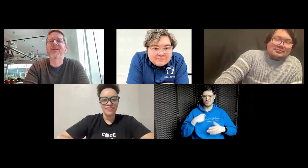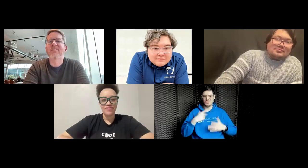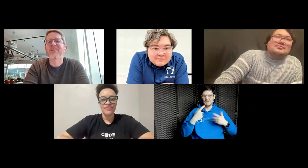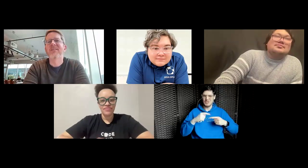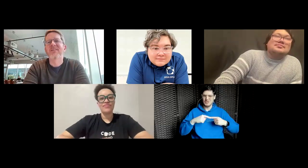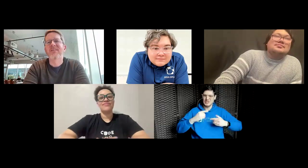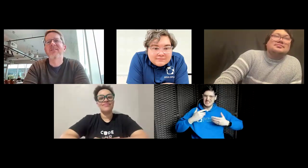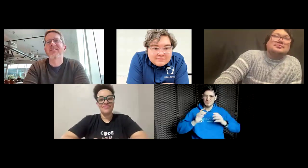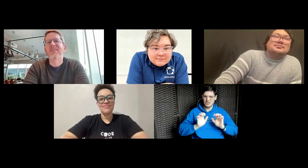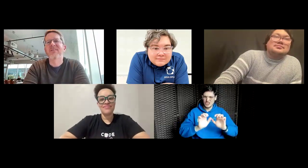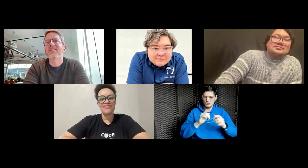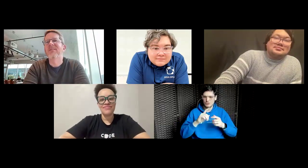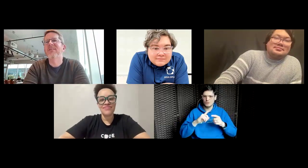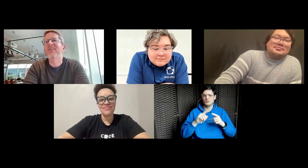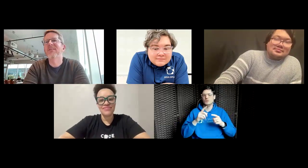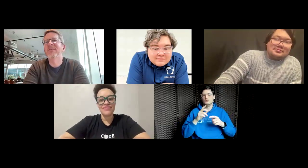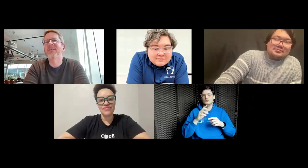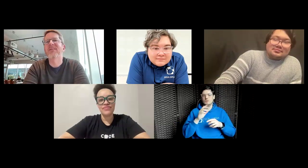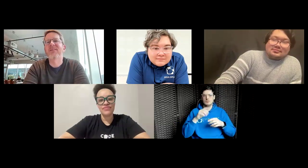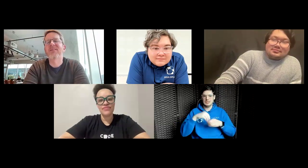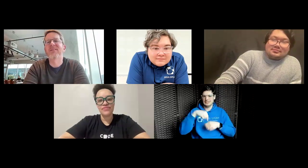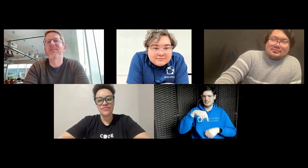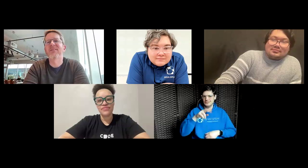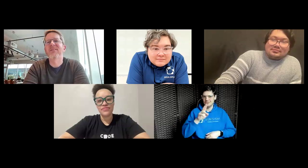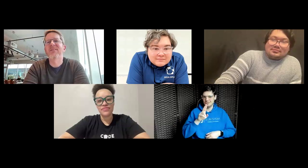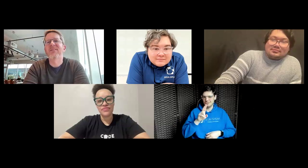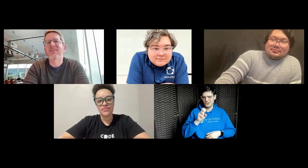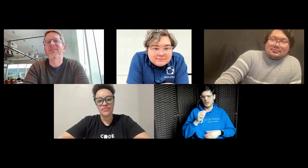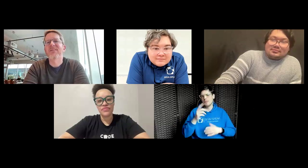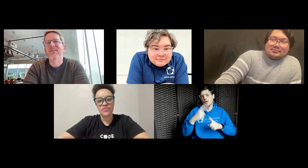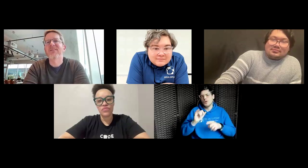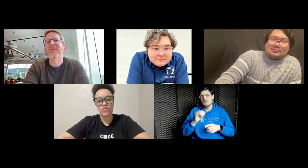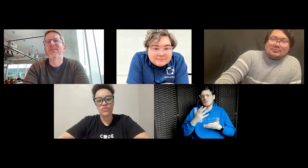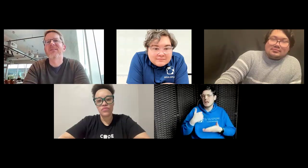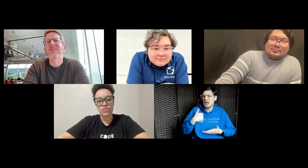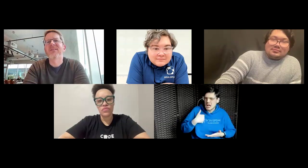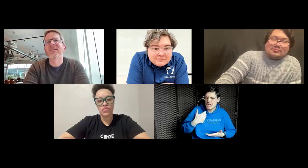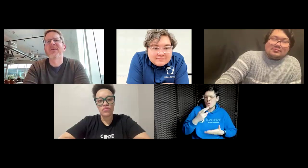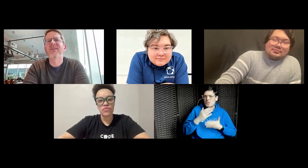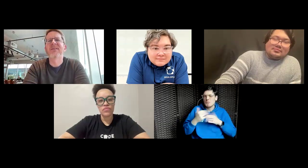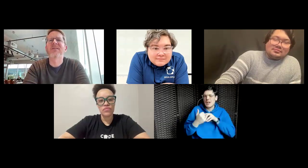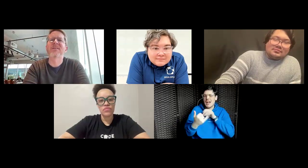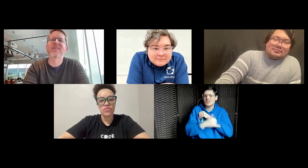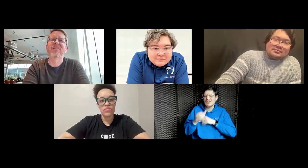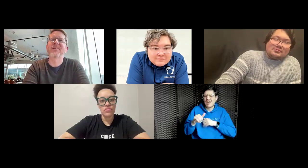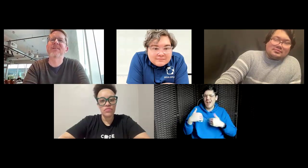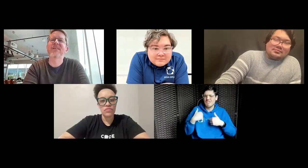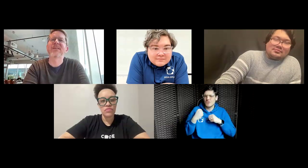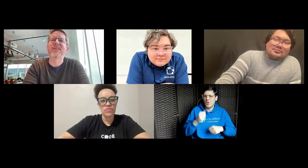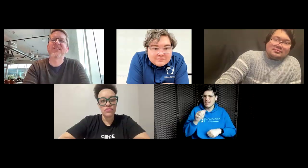America. And so we are focused on ASL at this time, but we are trying to continue to push forward. Um, There'd be